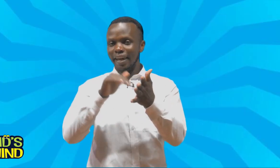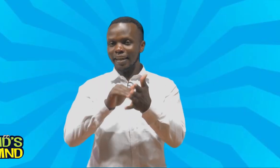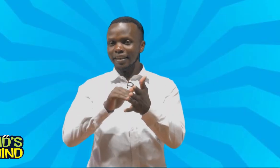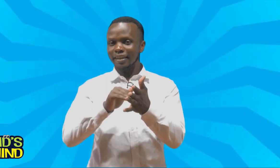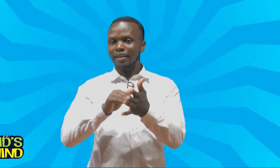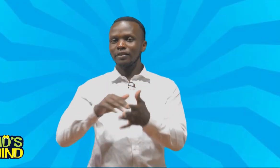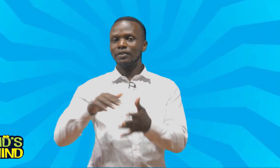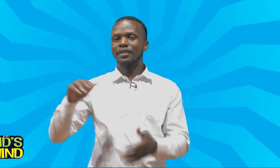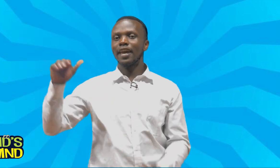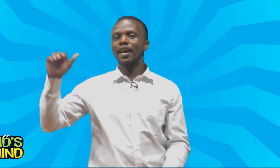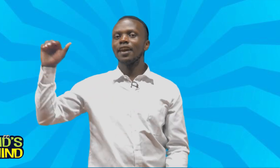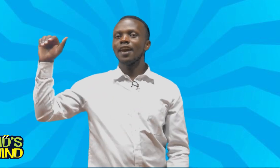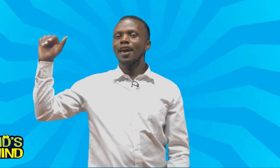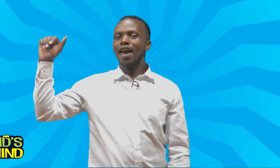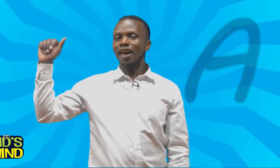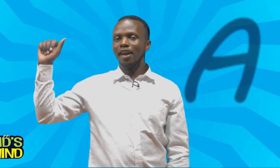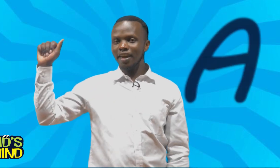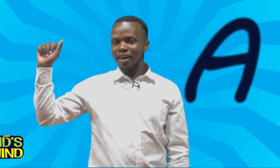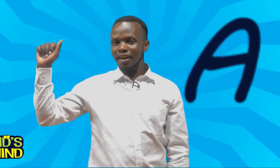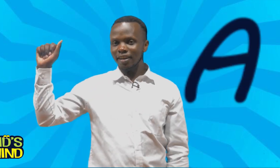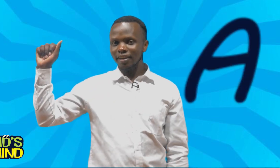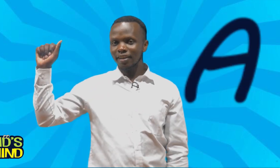again. We say A,